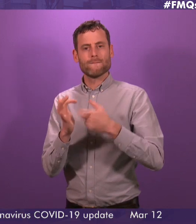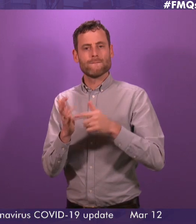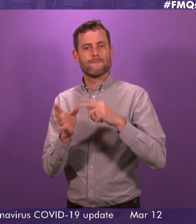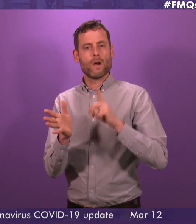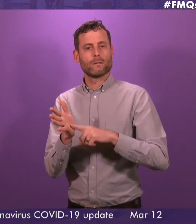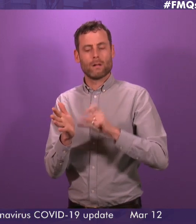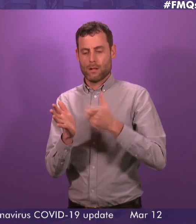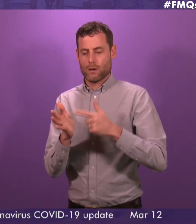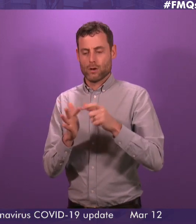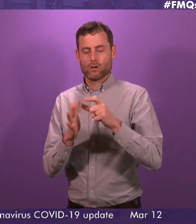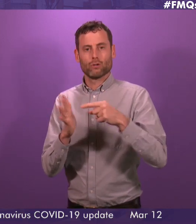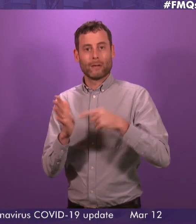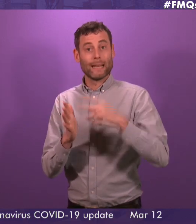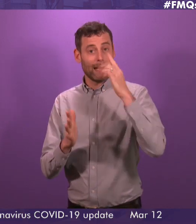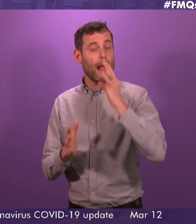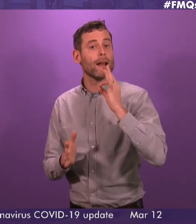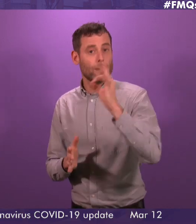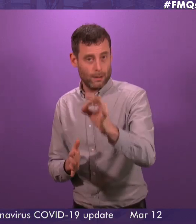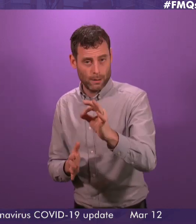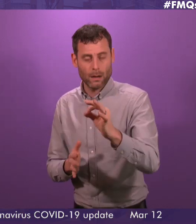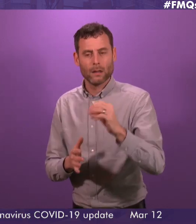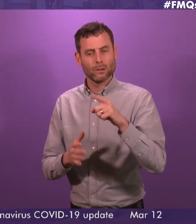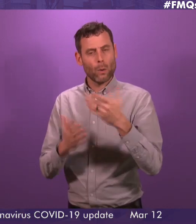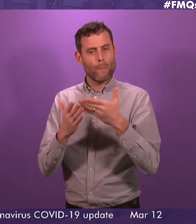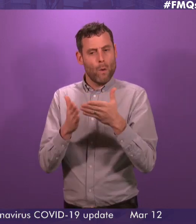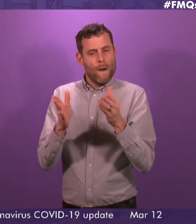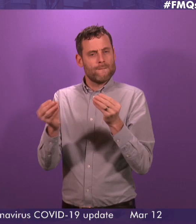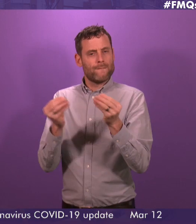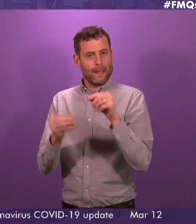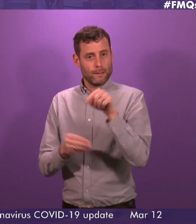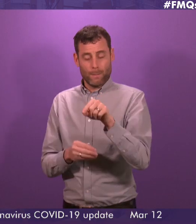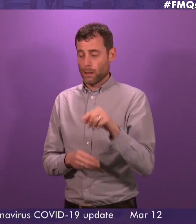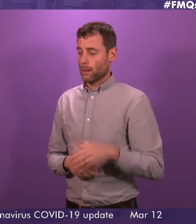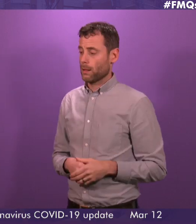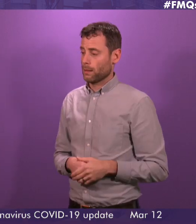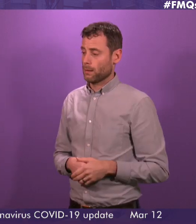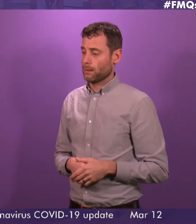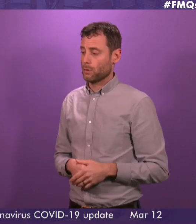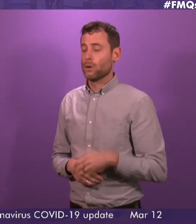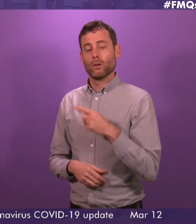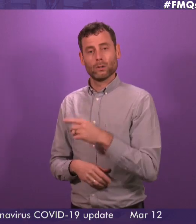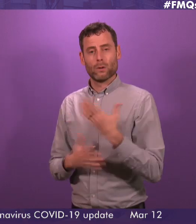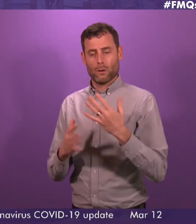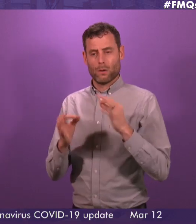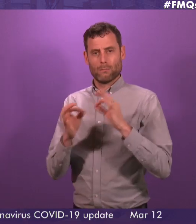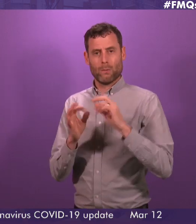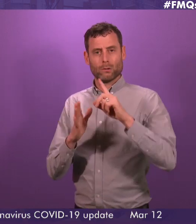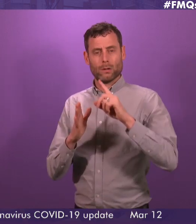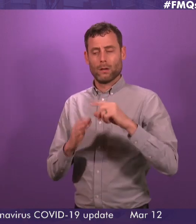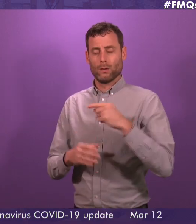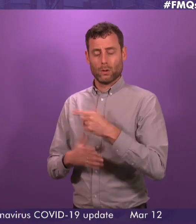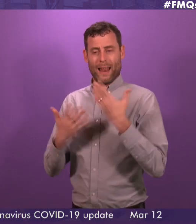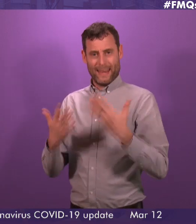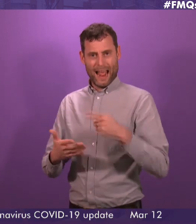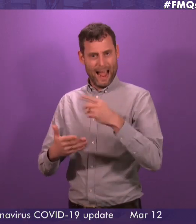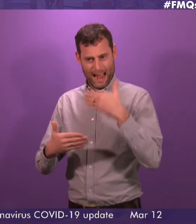relevant benefits. The Scottish Government, as I think Ms Johnson knows, is giving active consideration, as the First Minister said